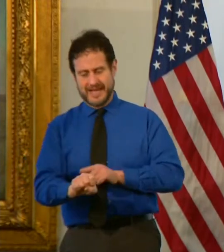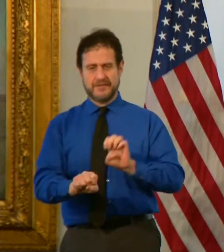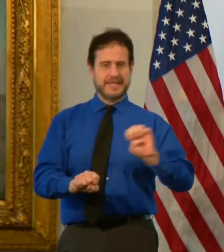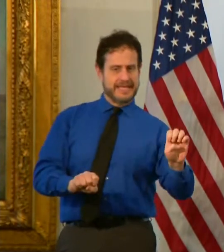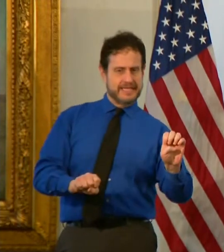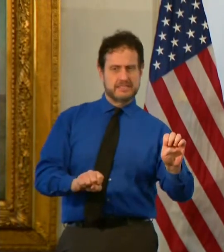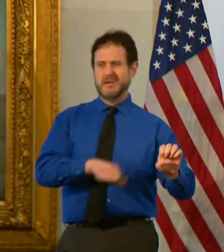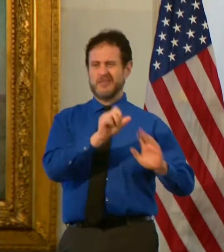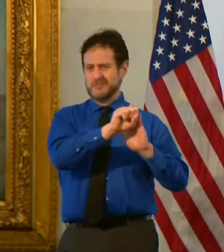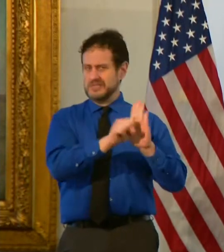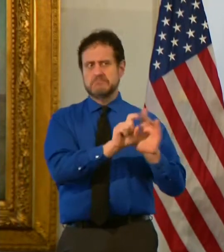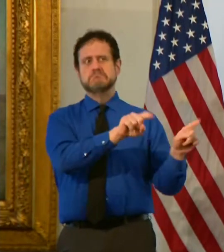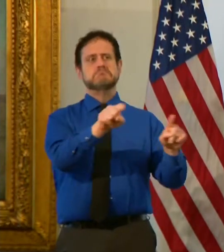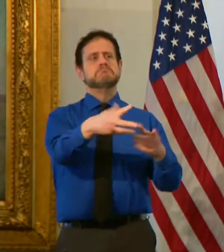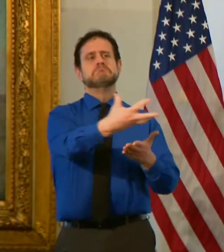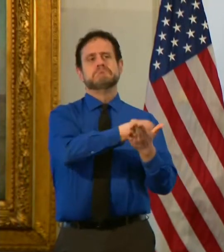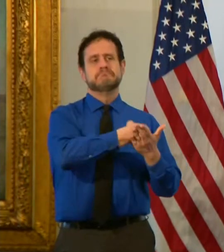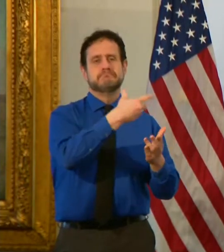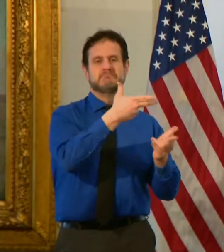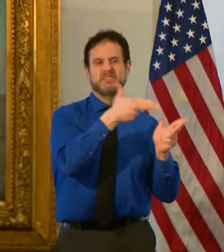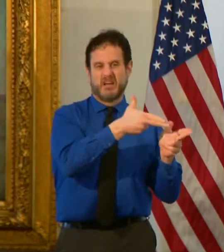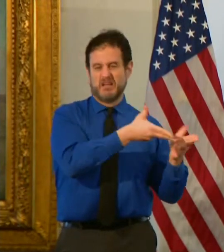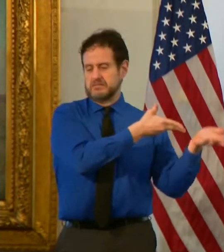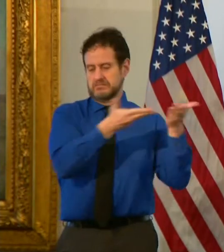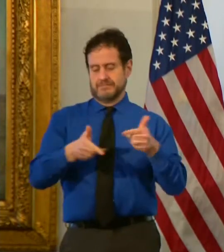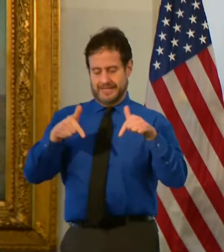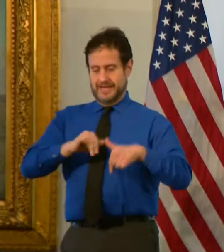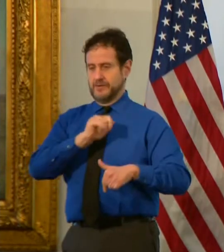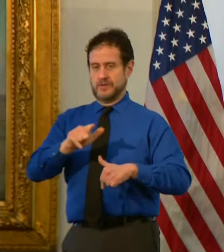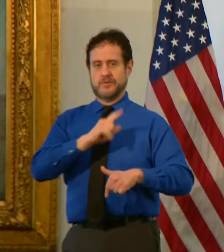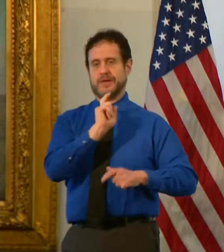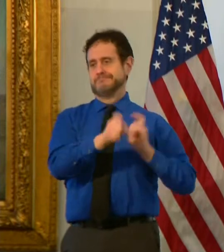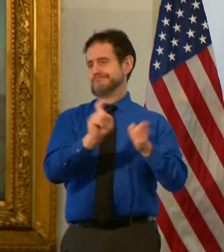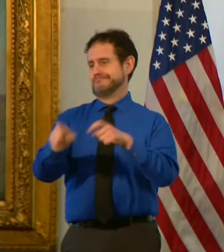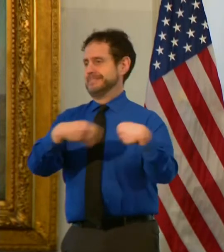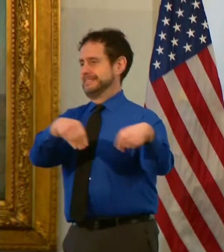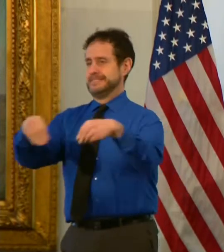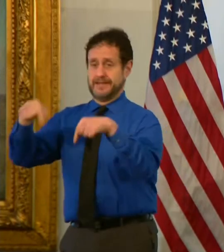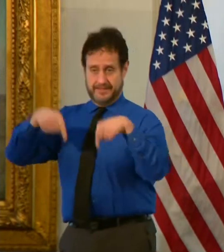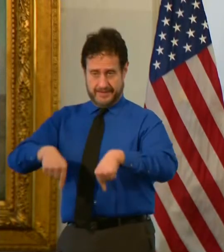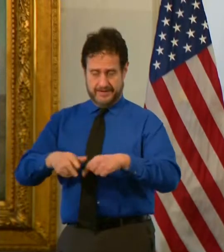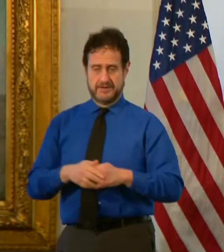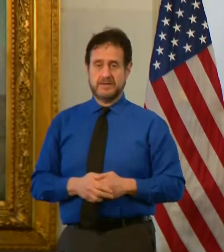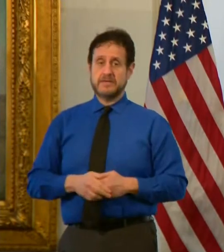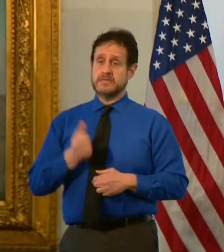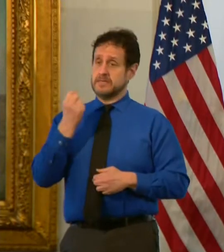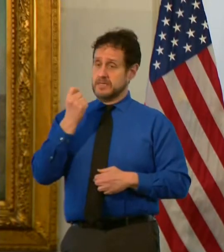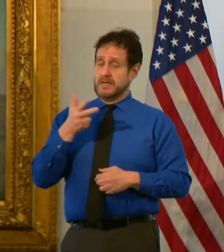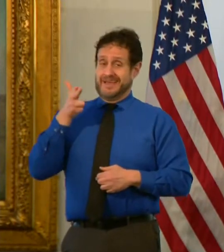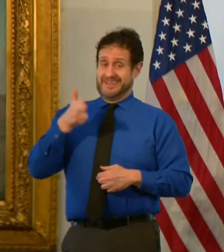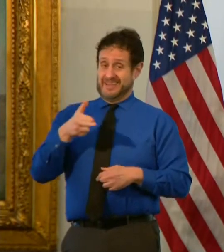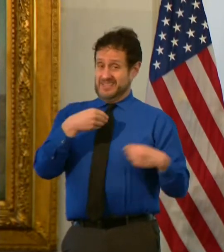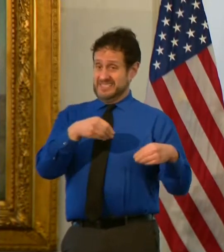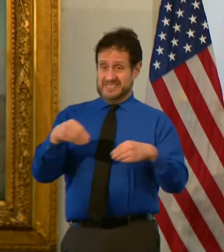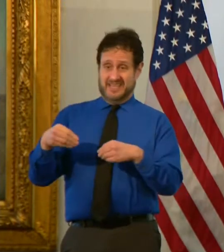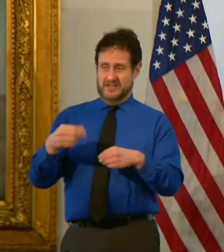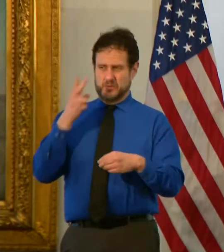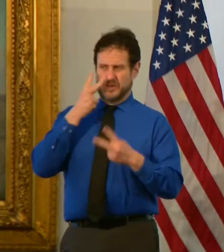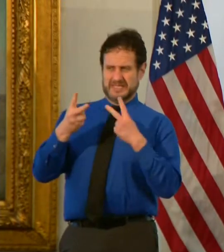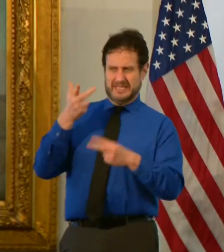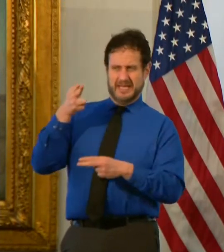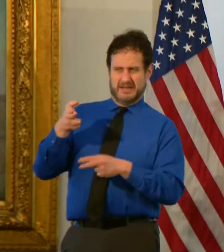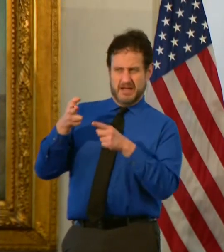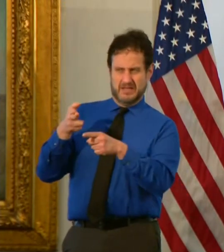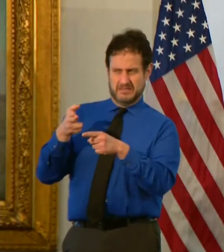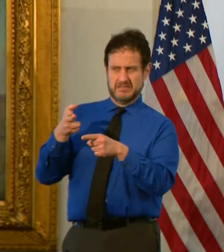We should also point out that as we talk about these gun sales, The guns that we are seeing on our streets, we saw